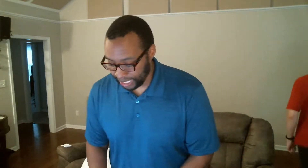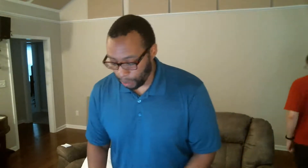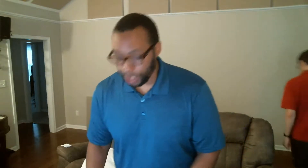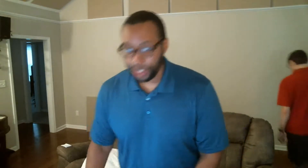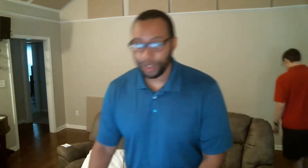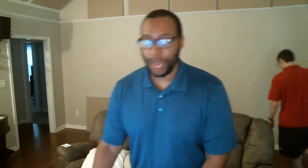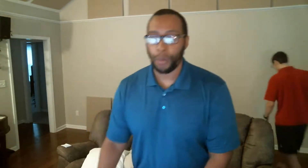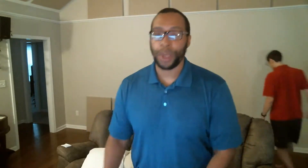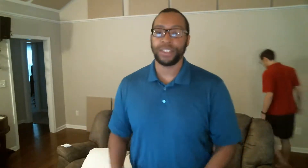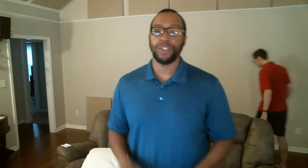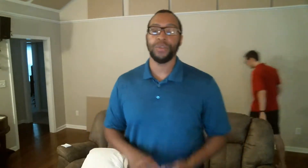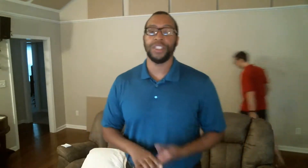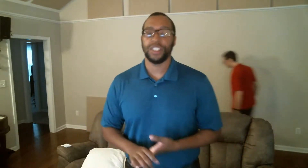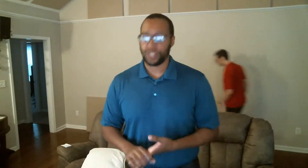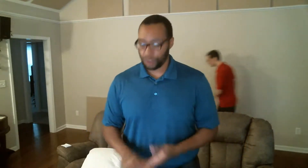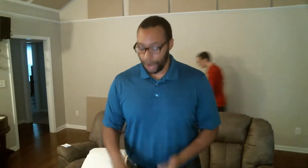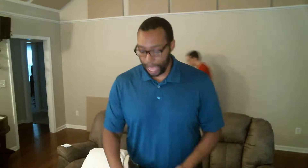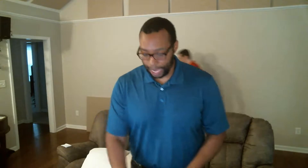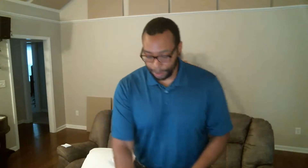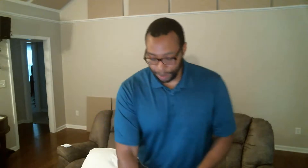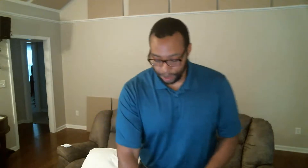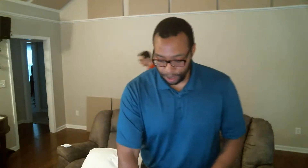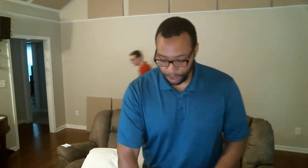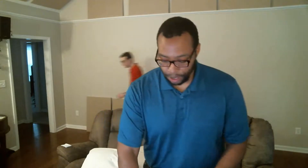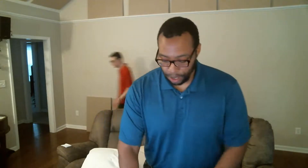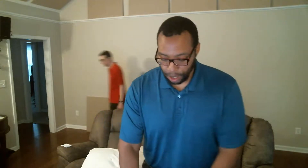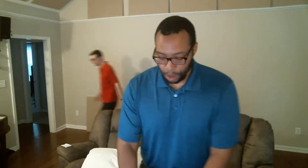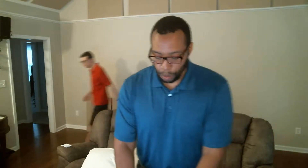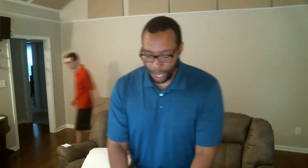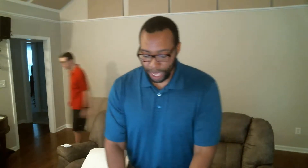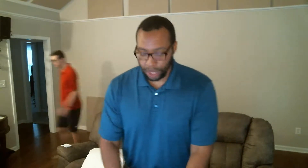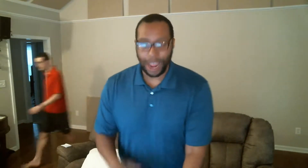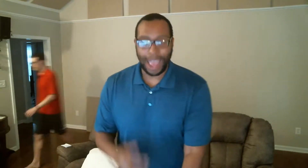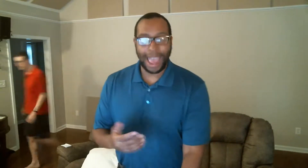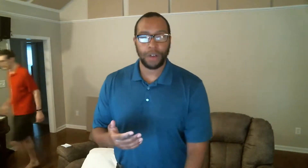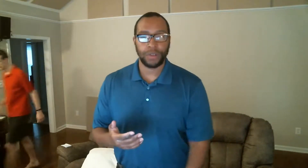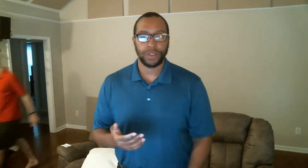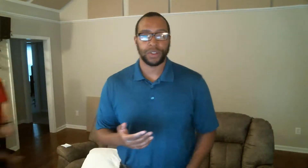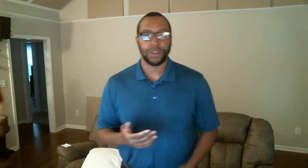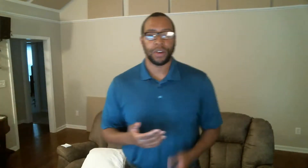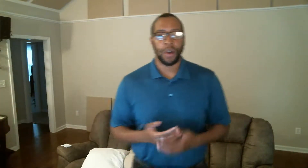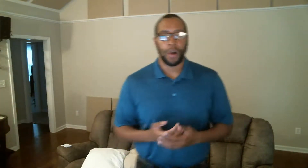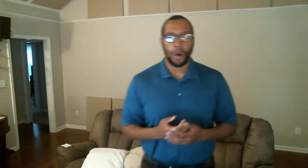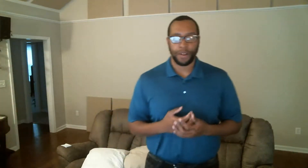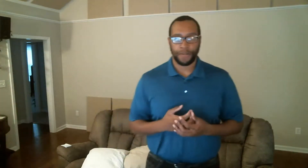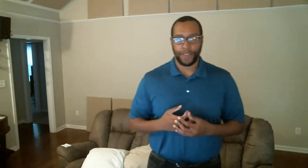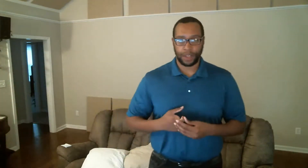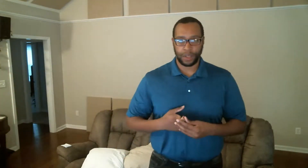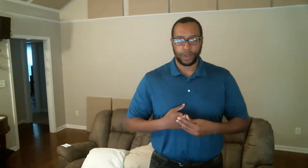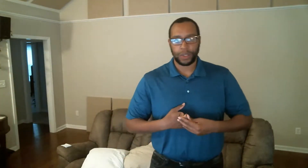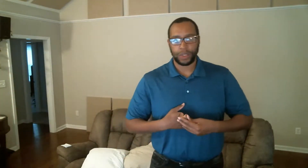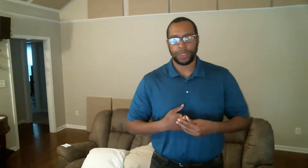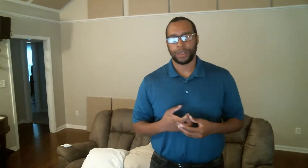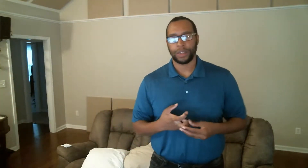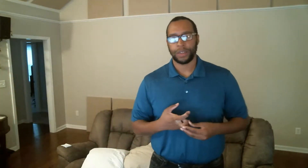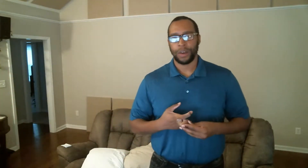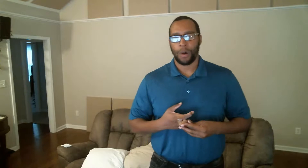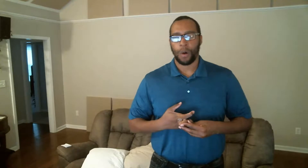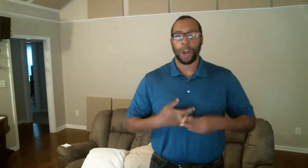want you to describe what your house or your vehicle or a